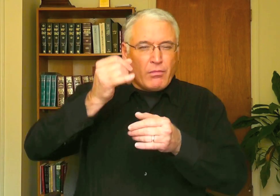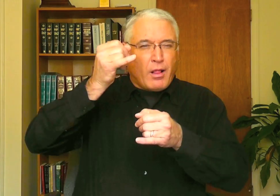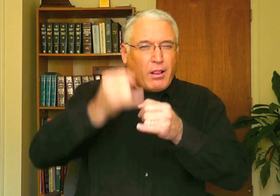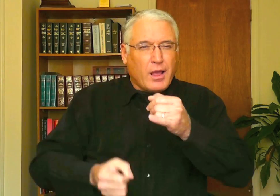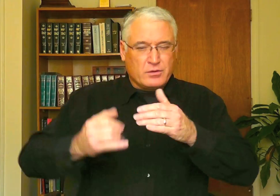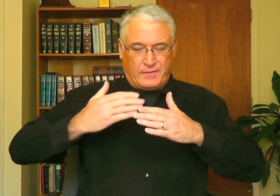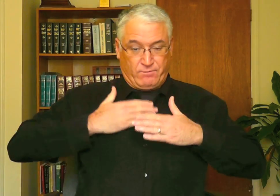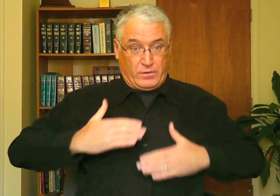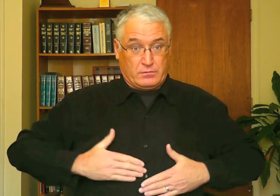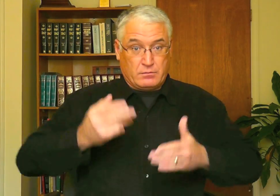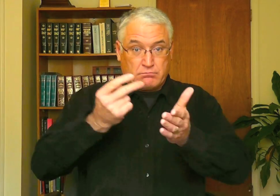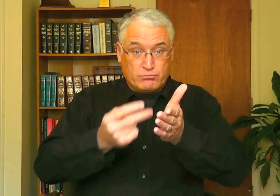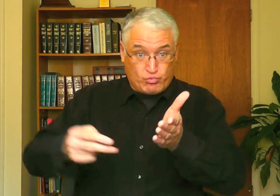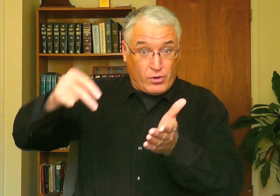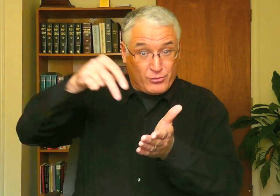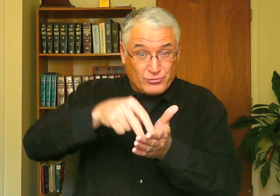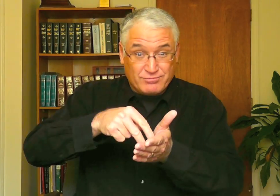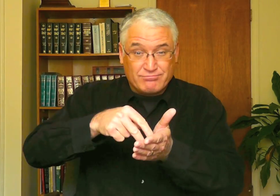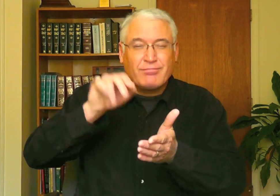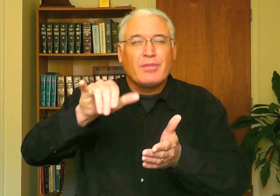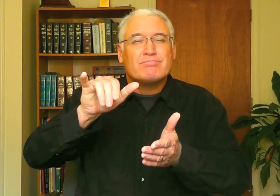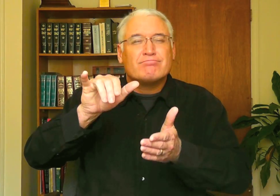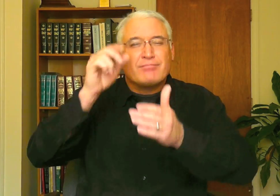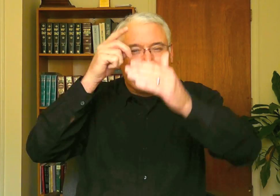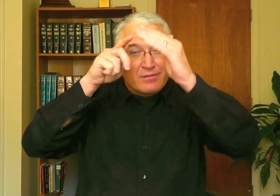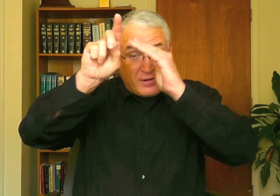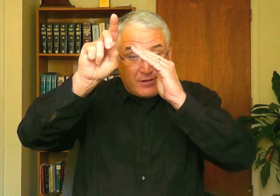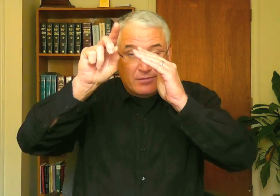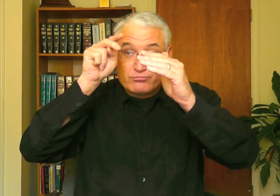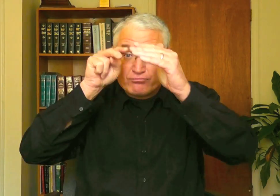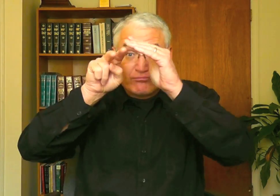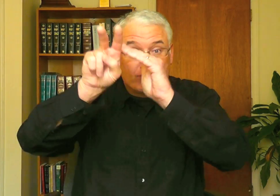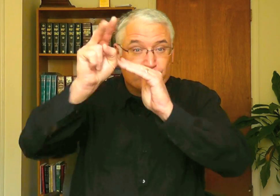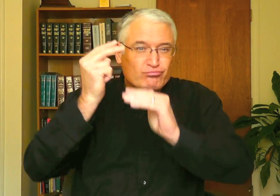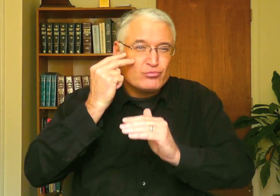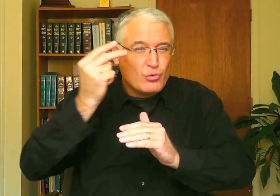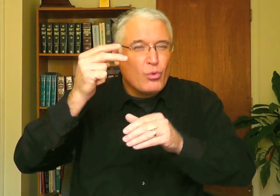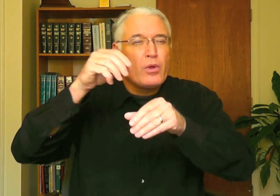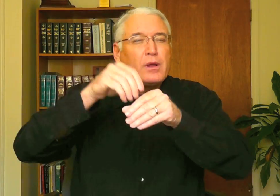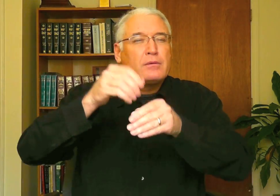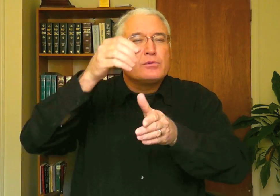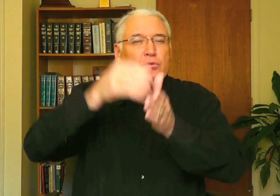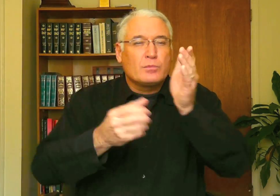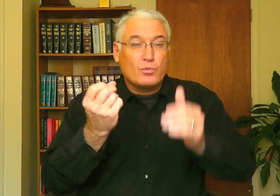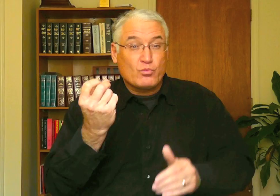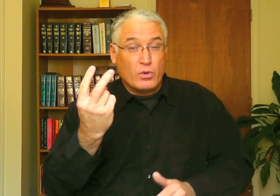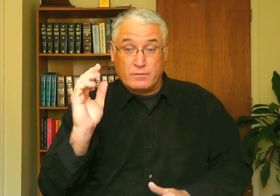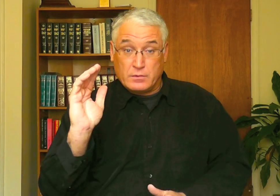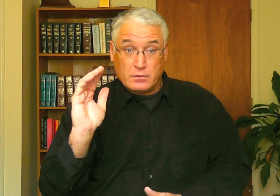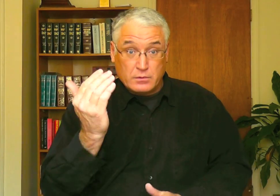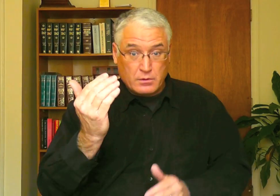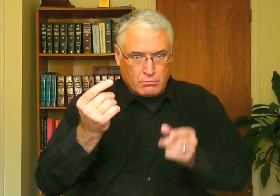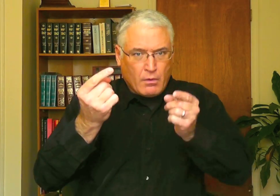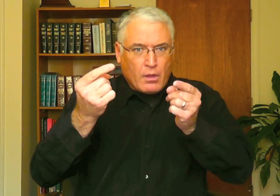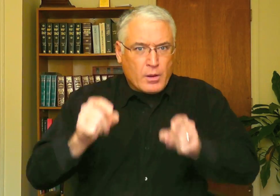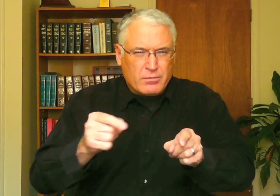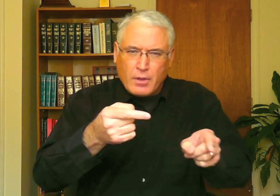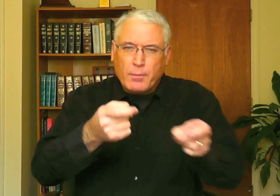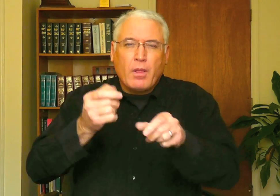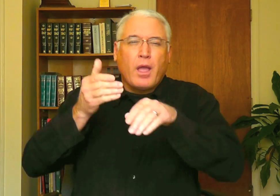The final bodily resurrection that Daniel foresees in chapter 12. This will